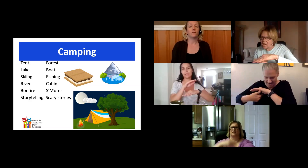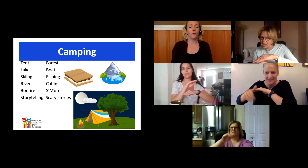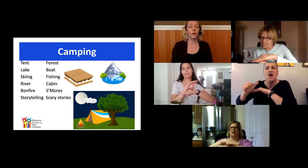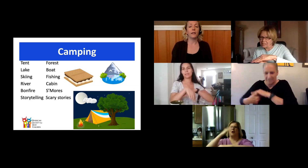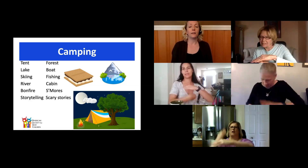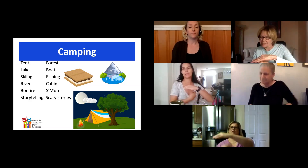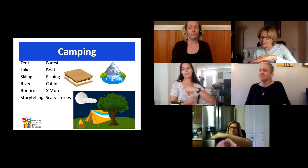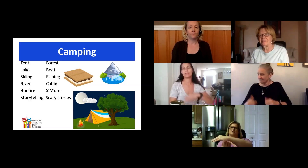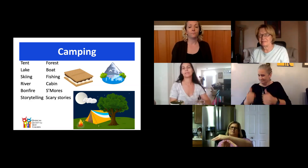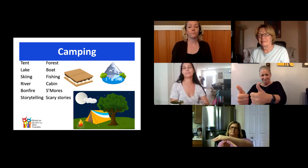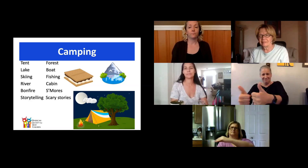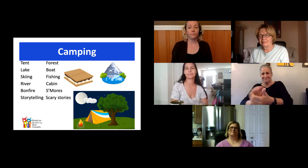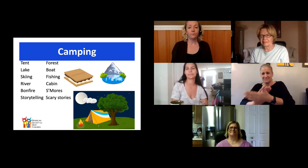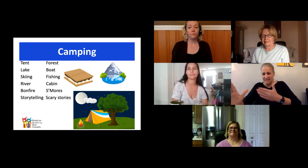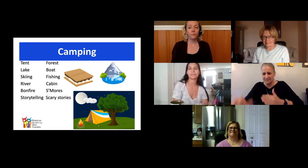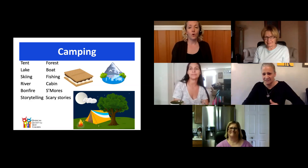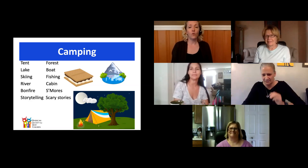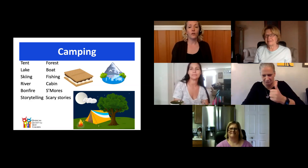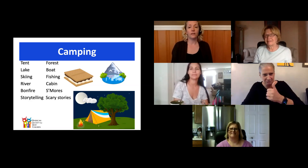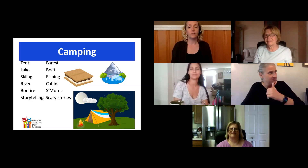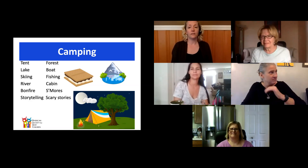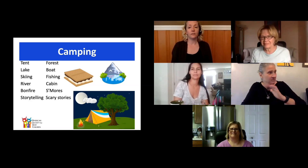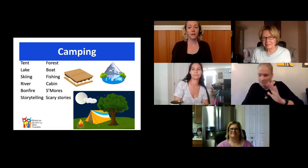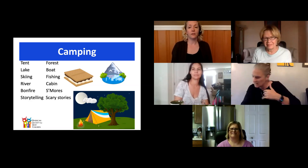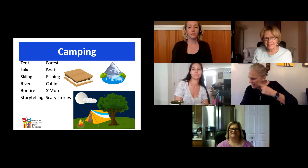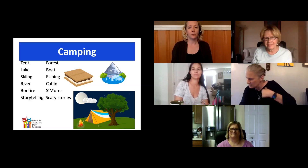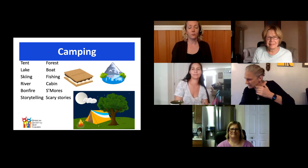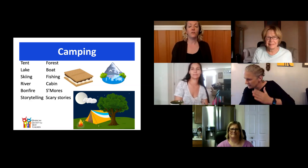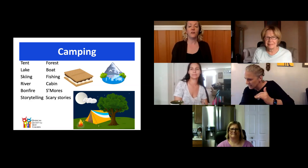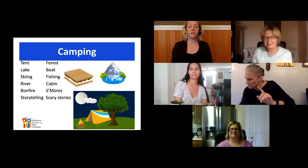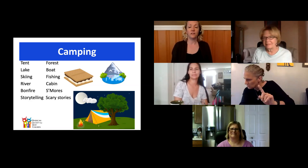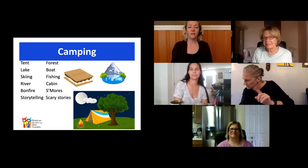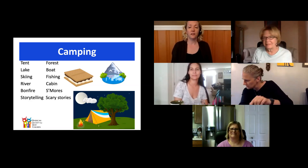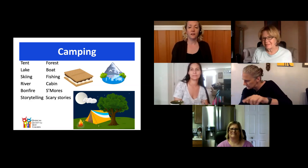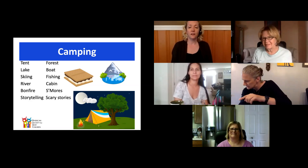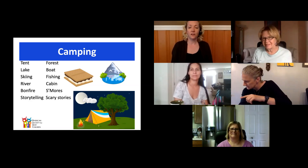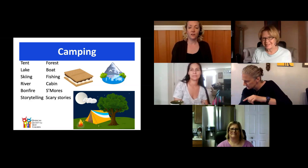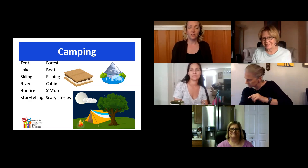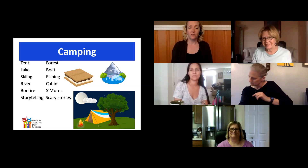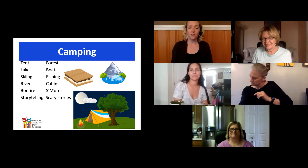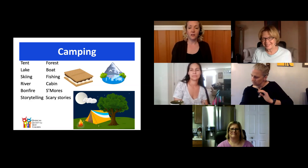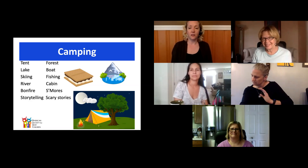Overnight. Okay. Perfect. Good. Very nice.